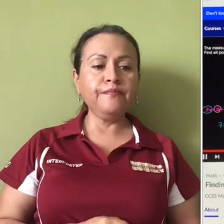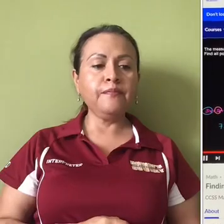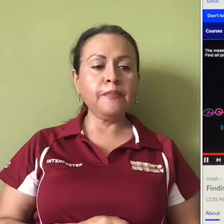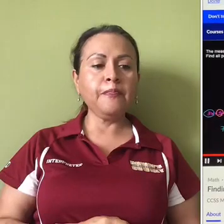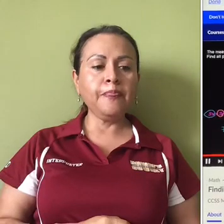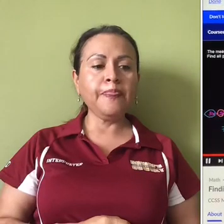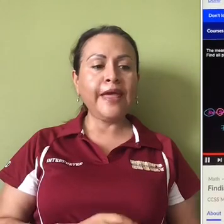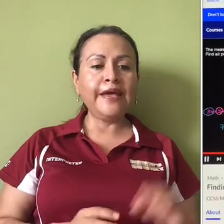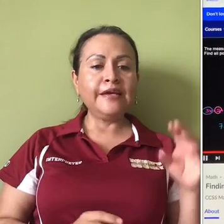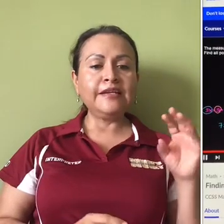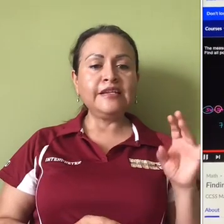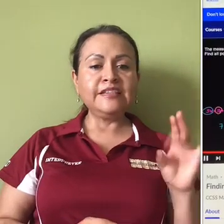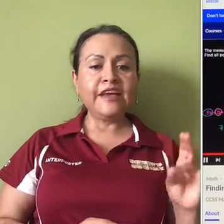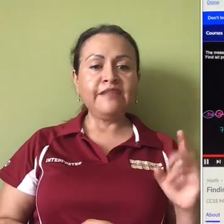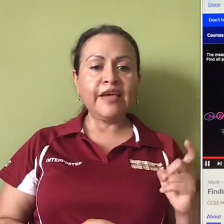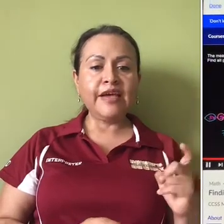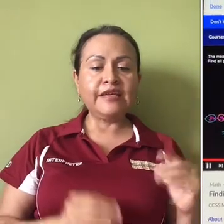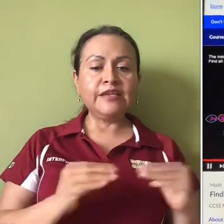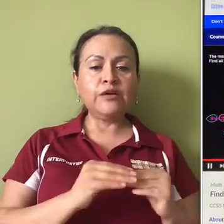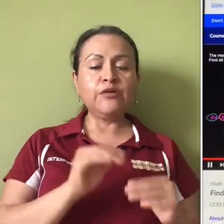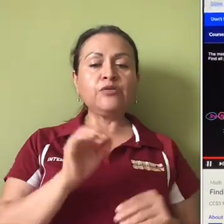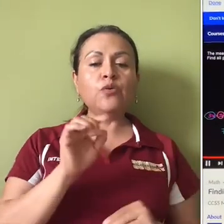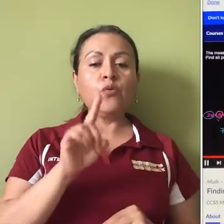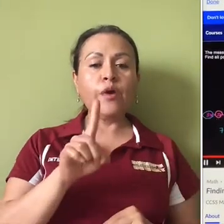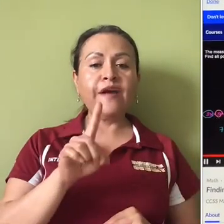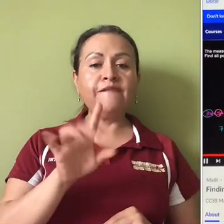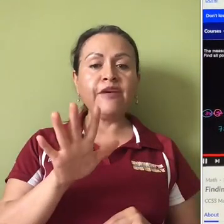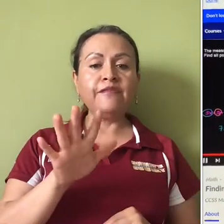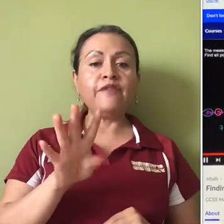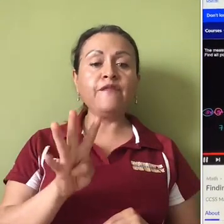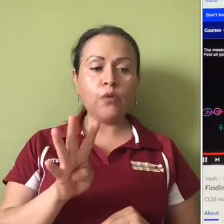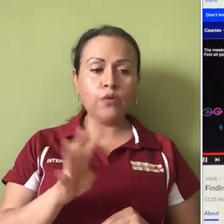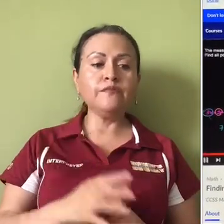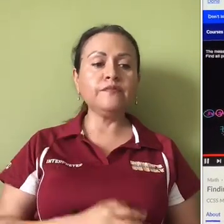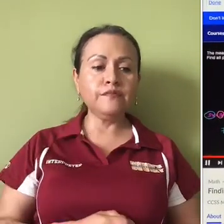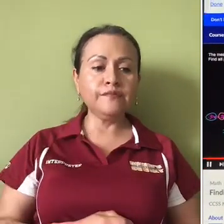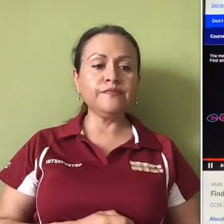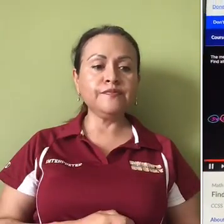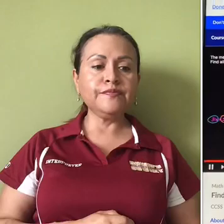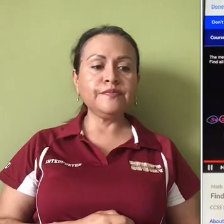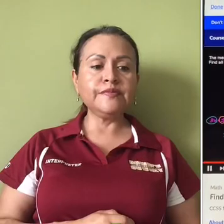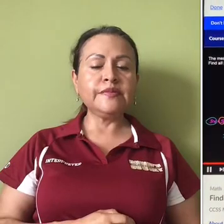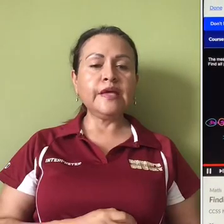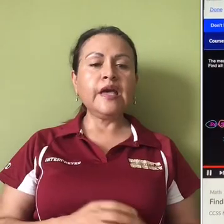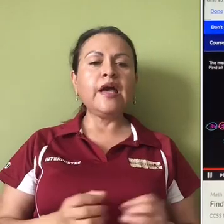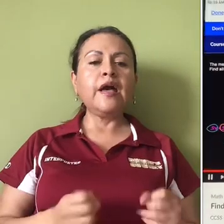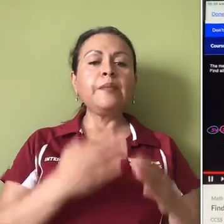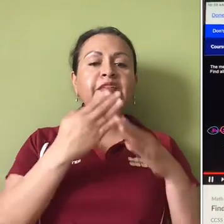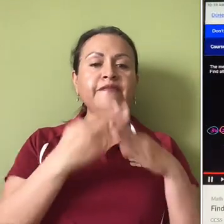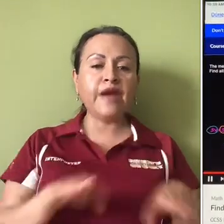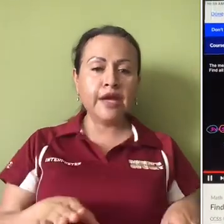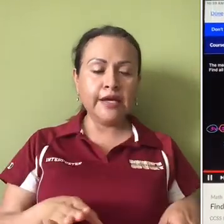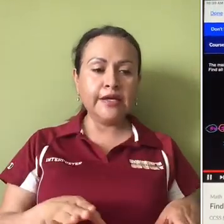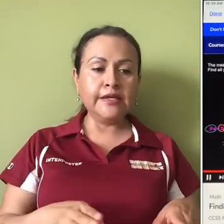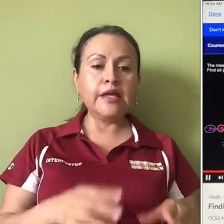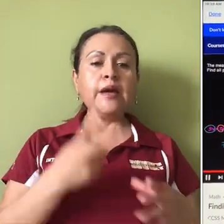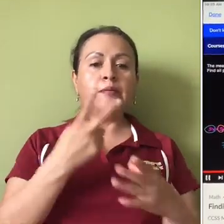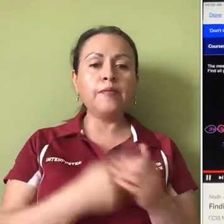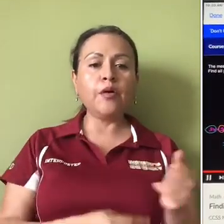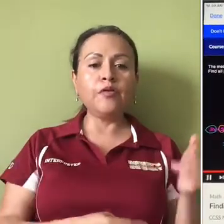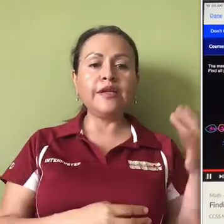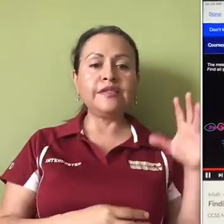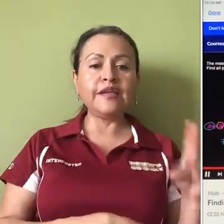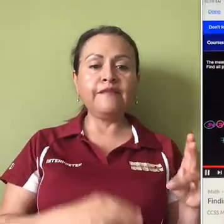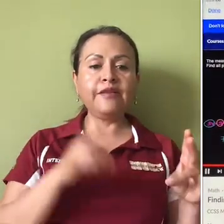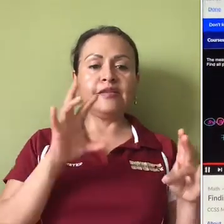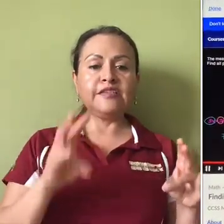154. You have 7x is equal to 154. 7x is equal to 154. And let's see how many times this, if we divide both sides by